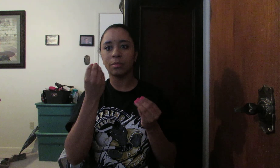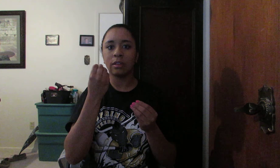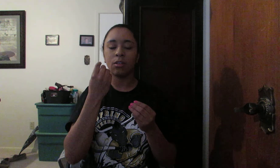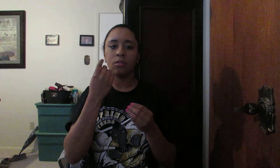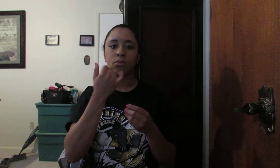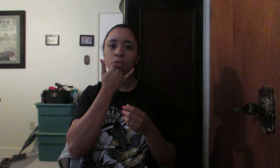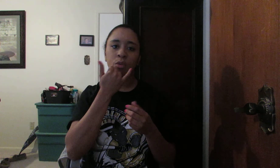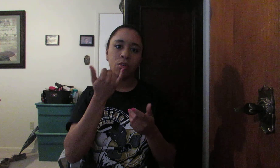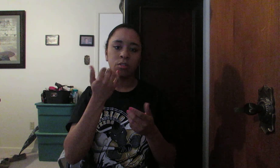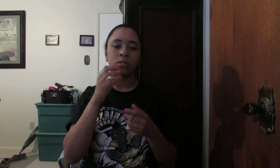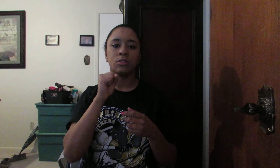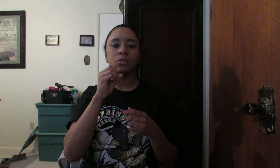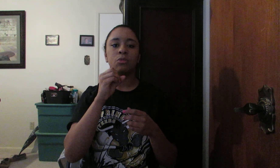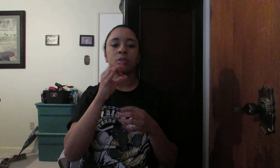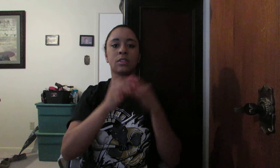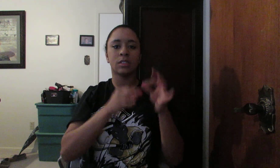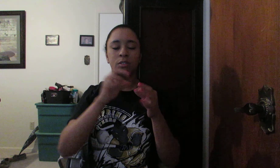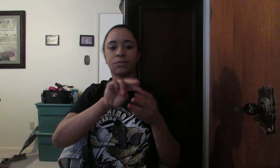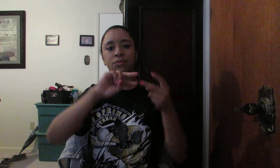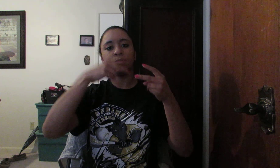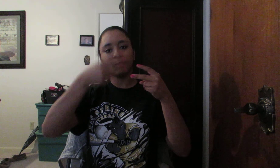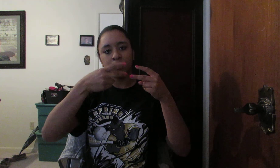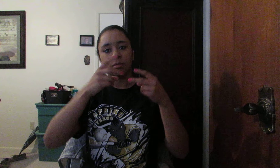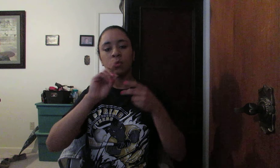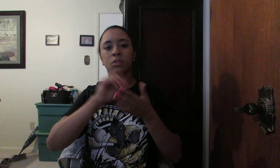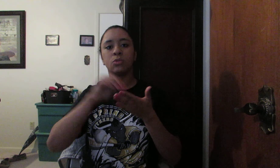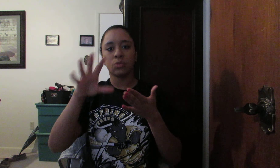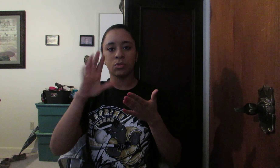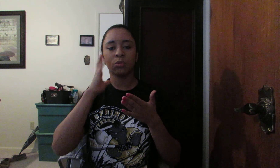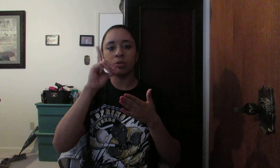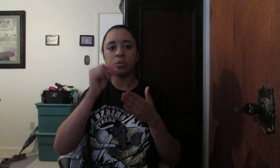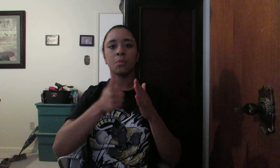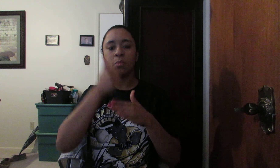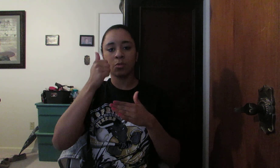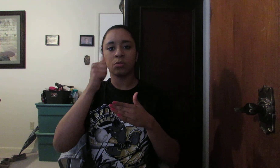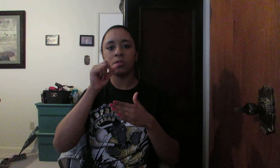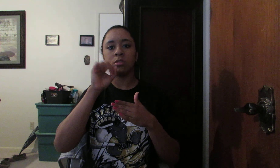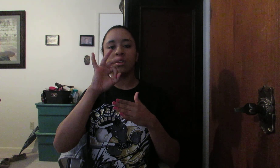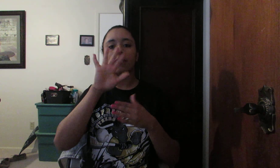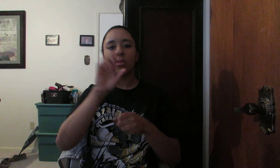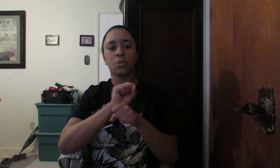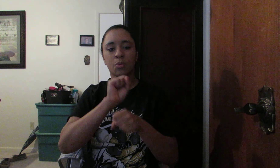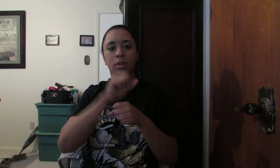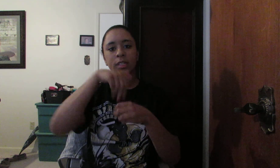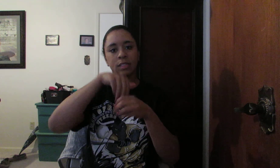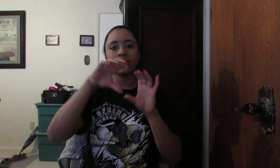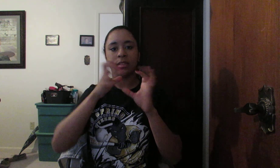So instead, we're gonna turn that around, where the students are going to be doing the majority of their work inside the classroom,